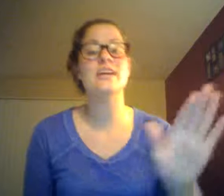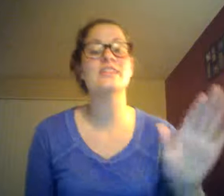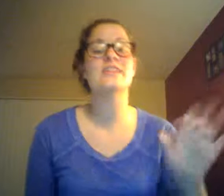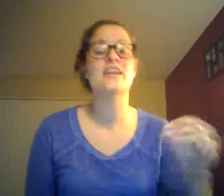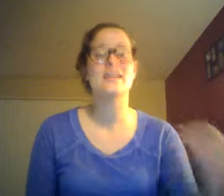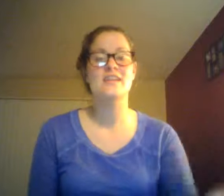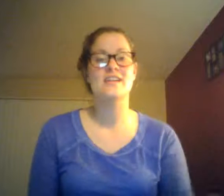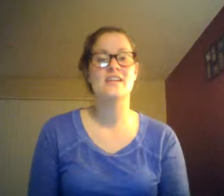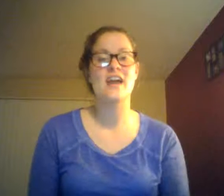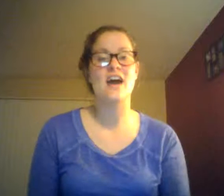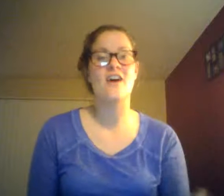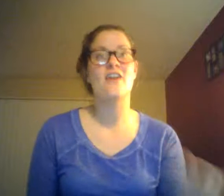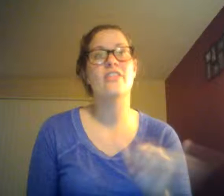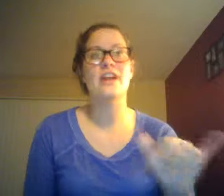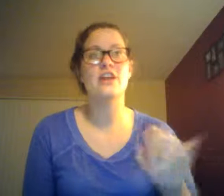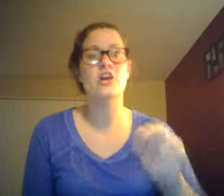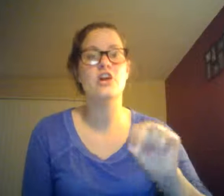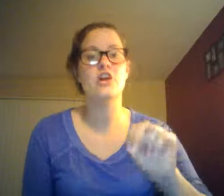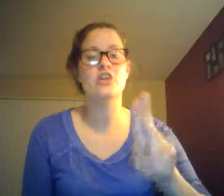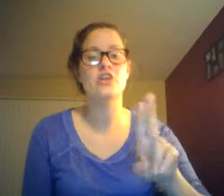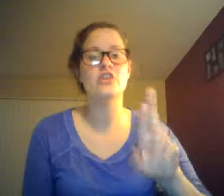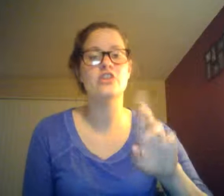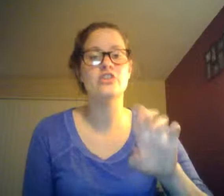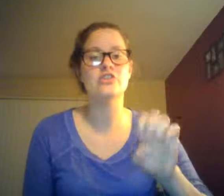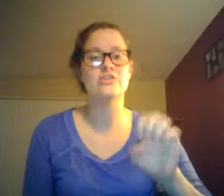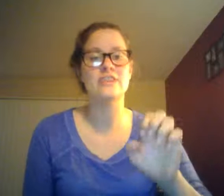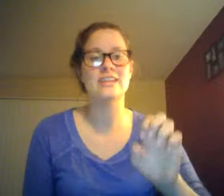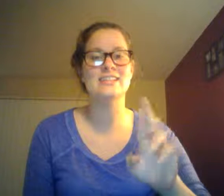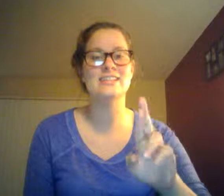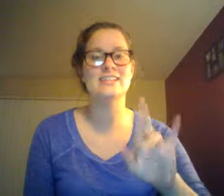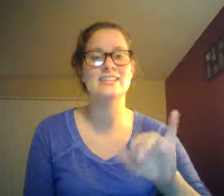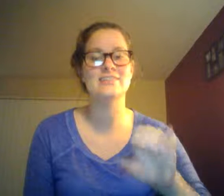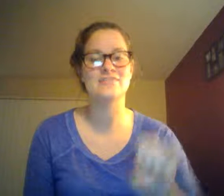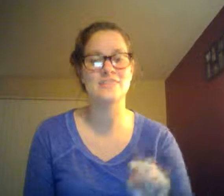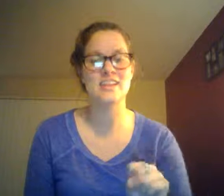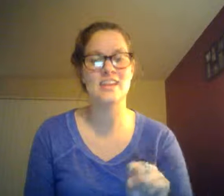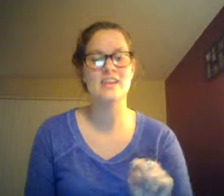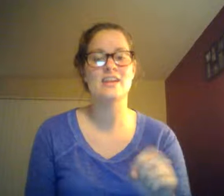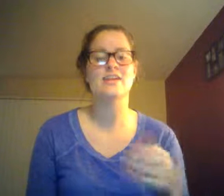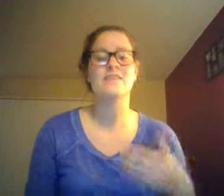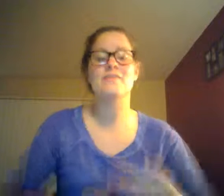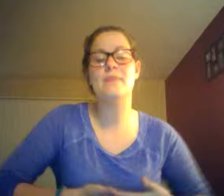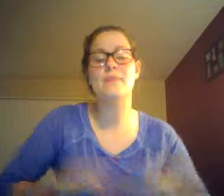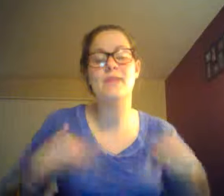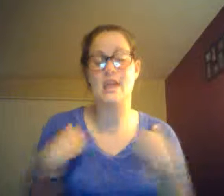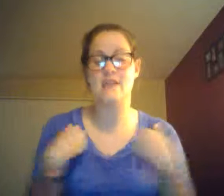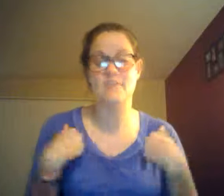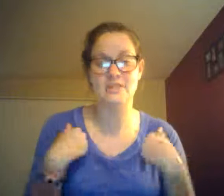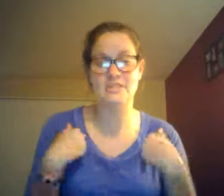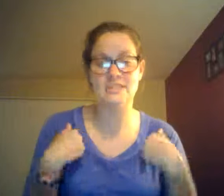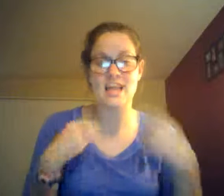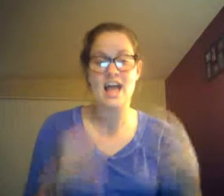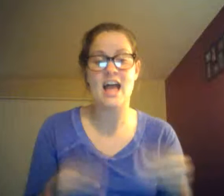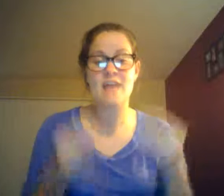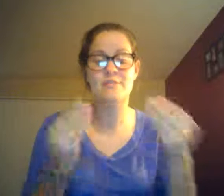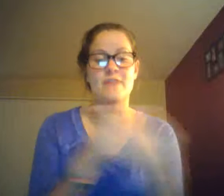Estuaries are like nurseries for baby animals and